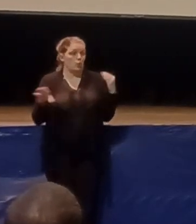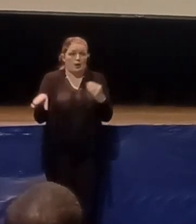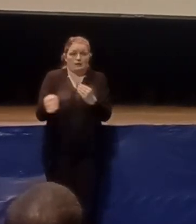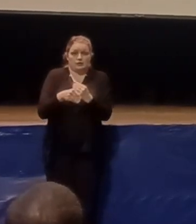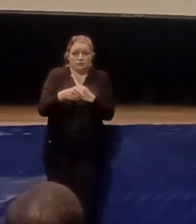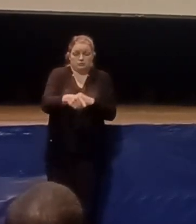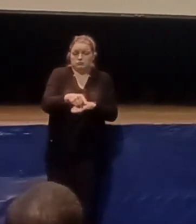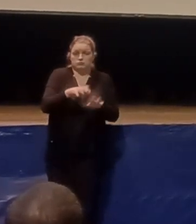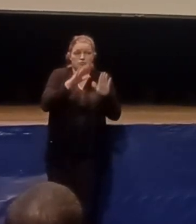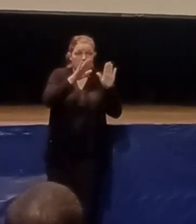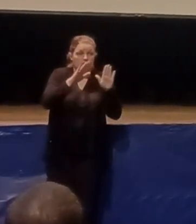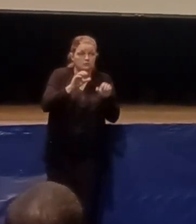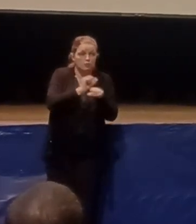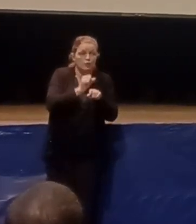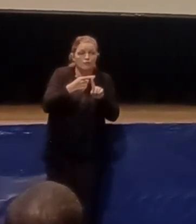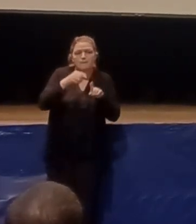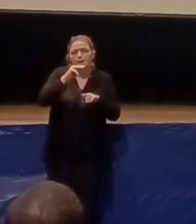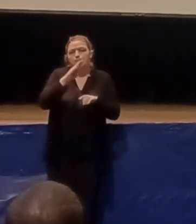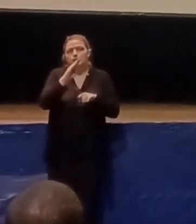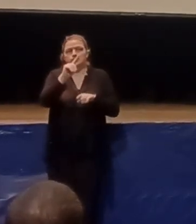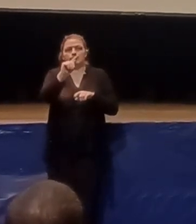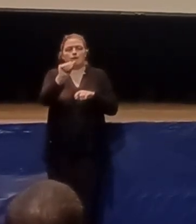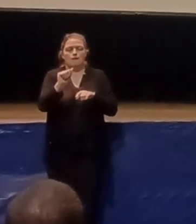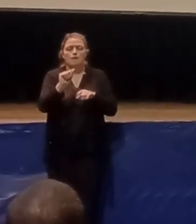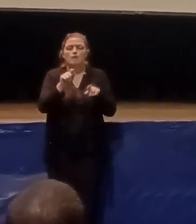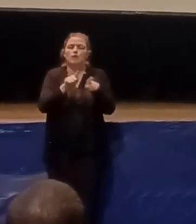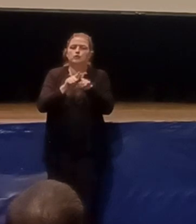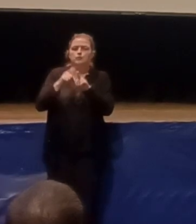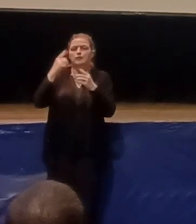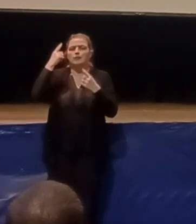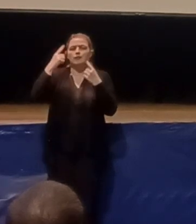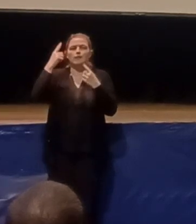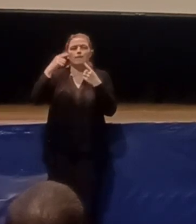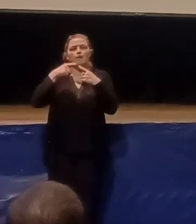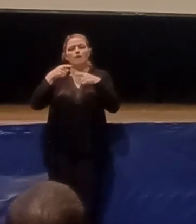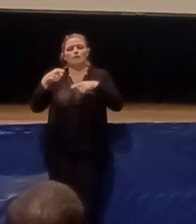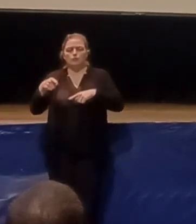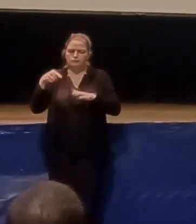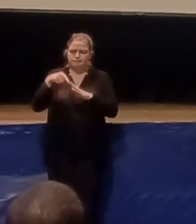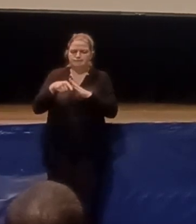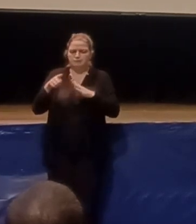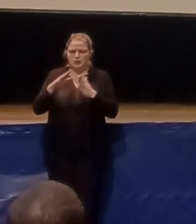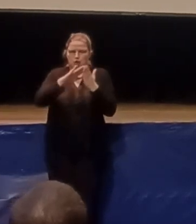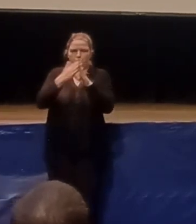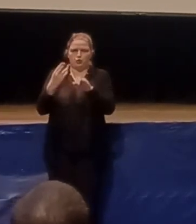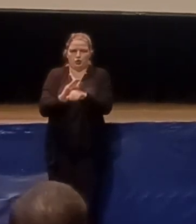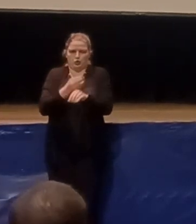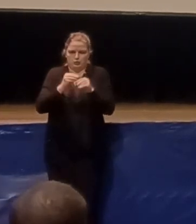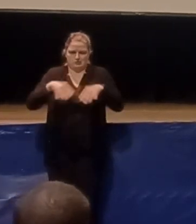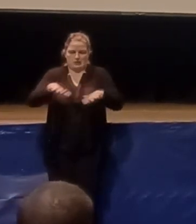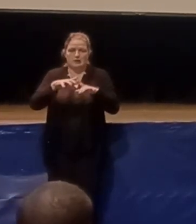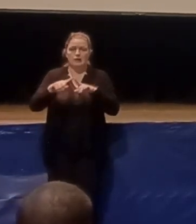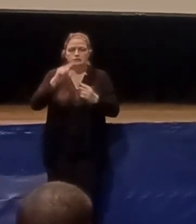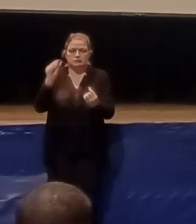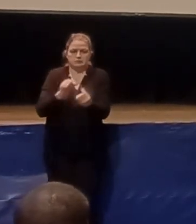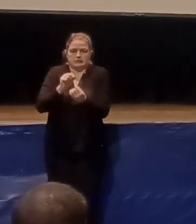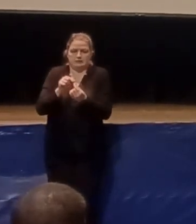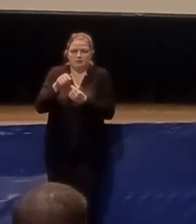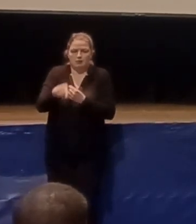the MbTA, we wanted to think a little bit more deeply about the community use land and